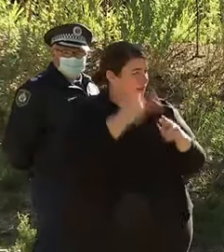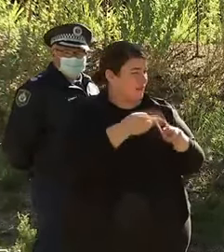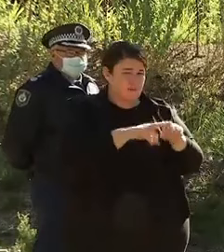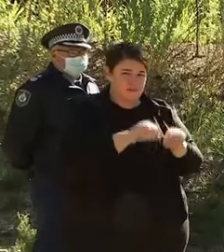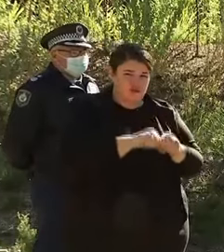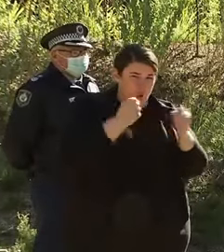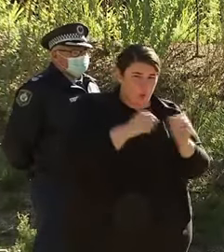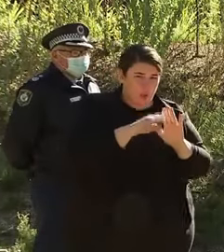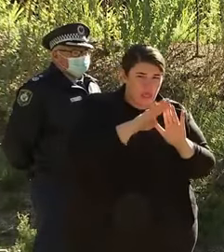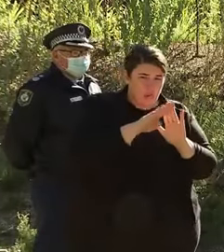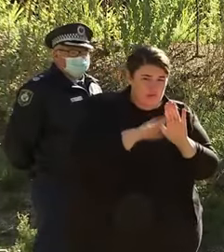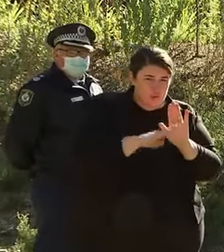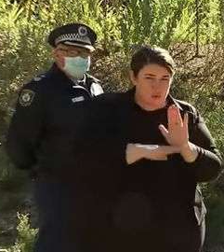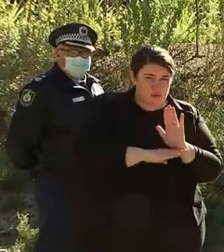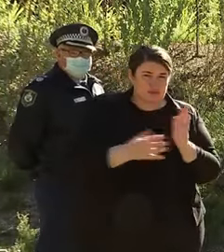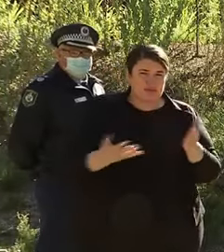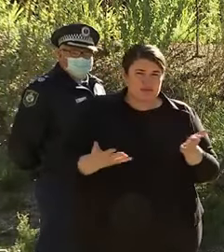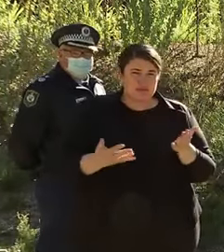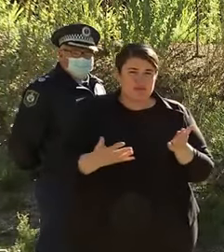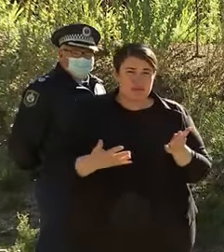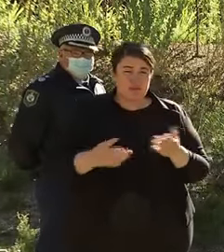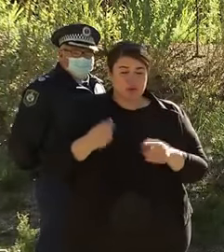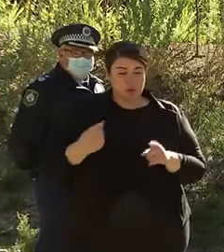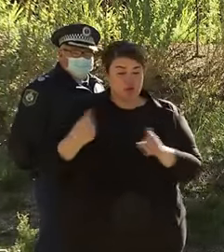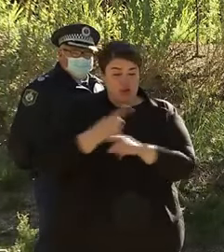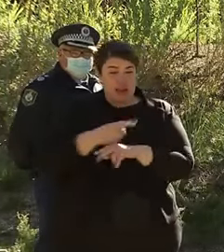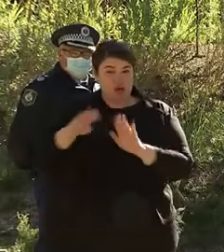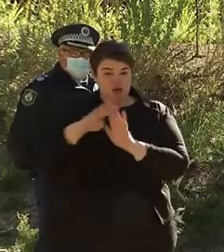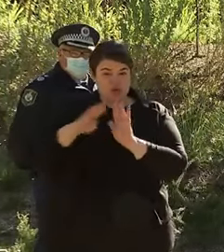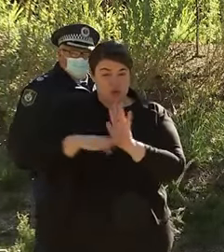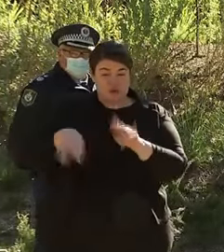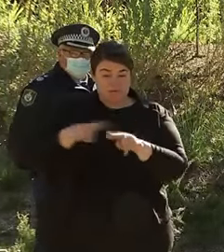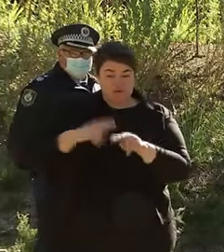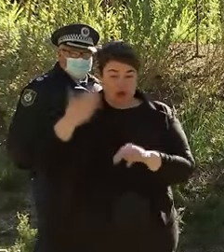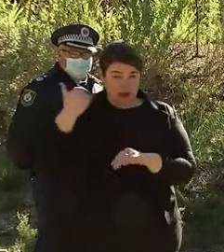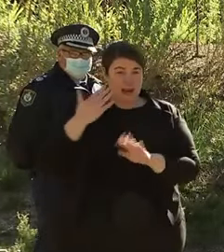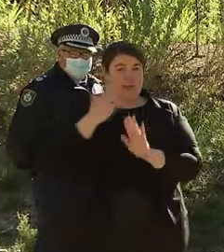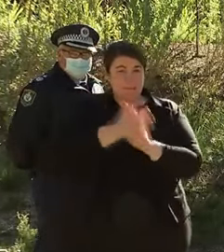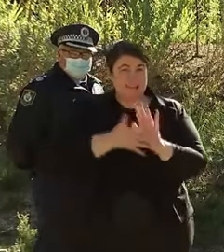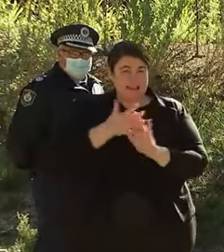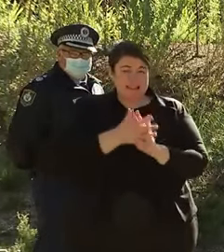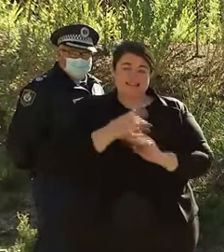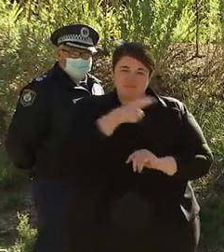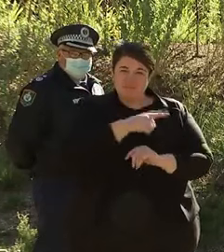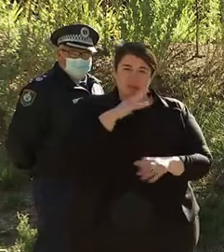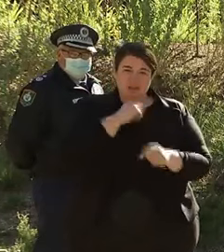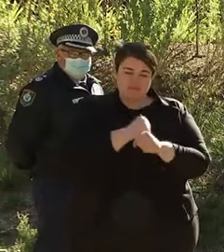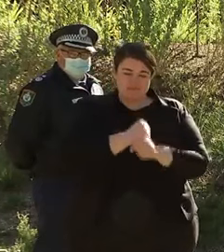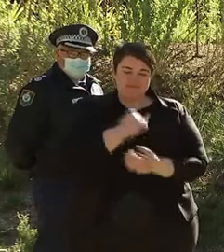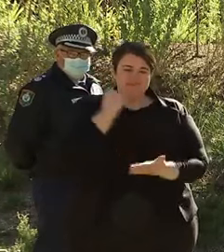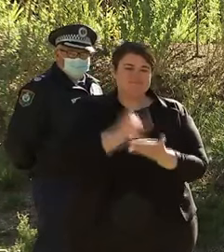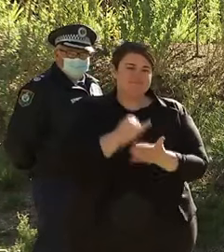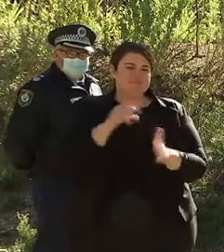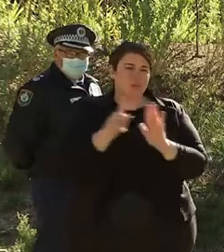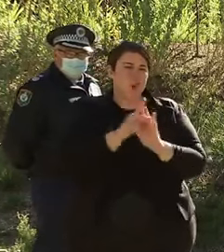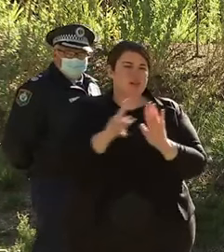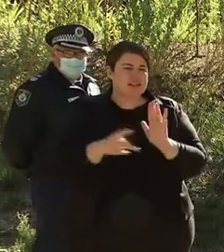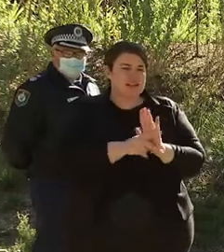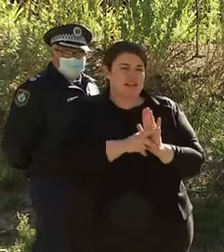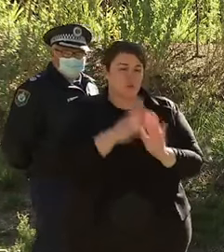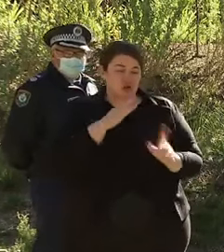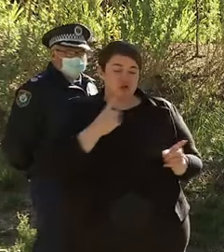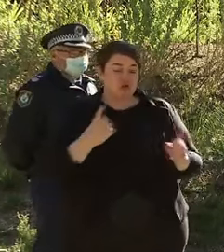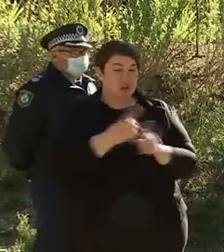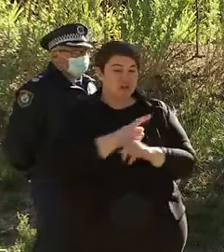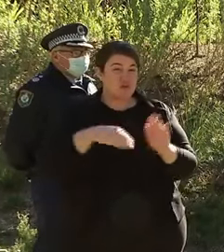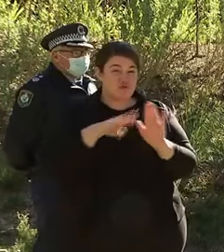health orders. Is changing the rules on Friday an acknowledgement of a policy failure on your behalf when you changed the